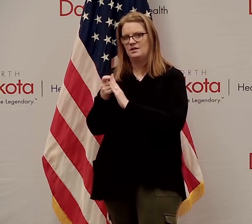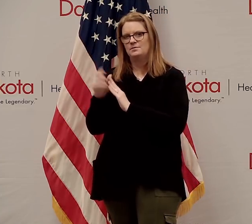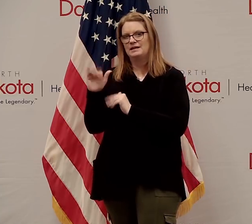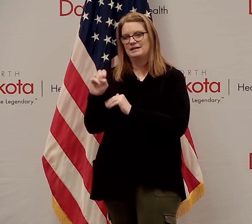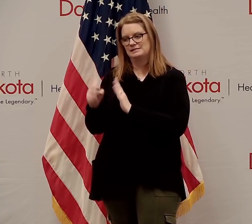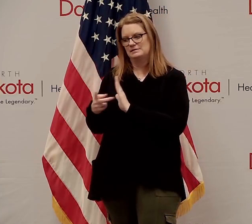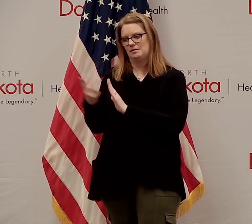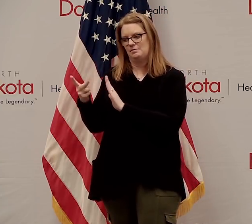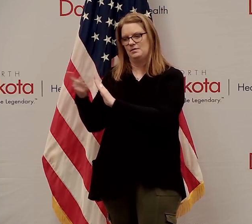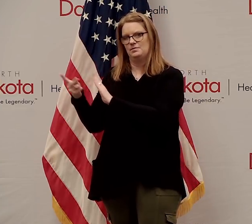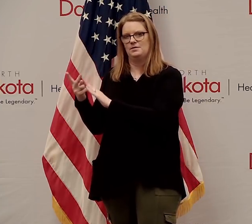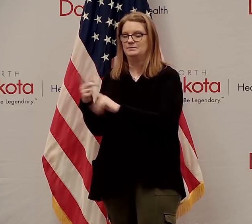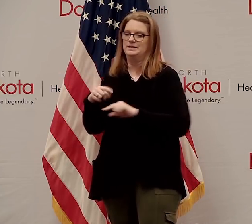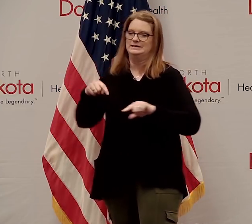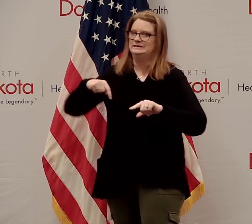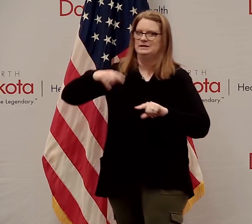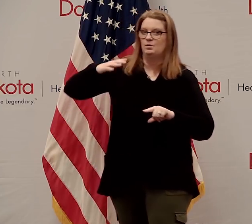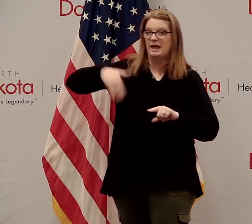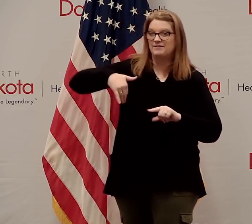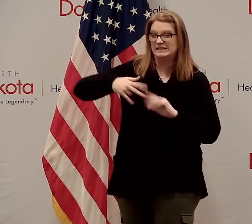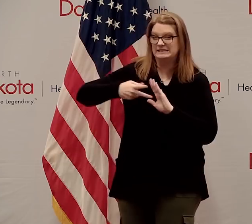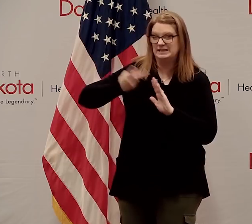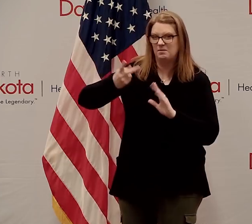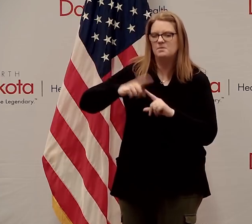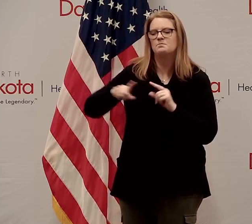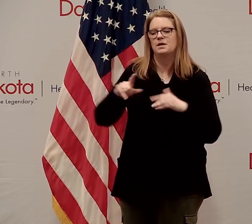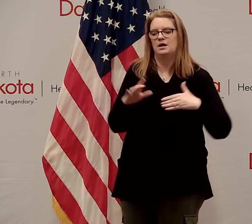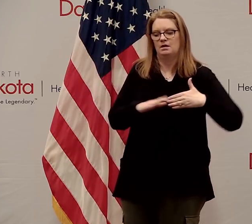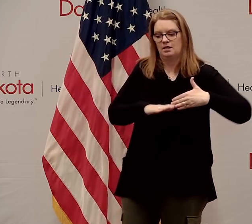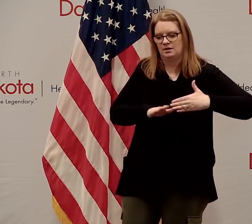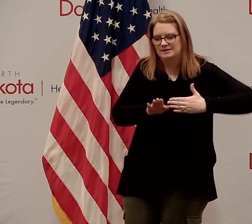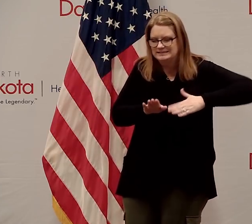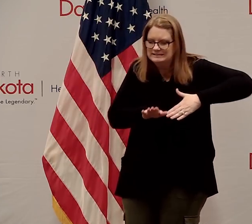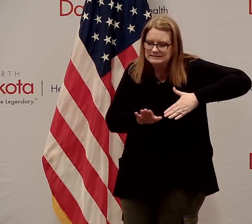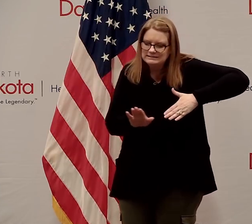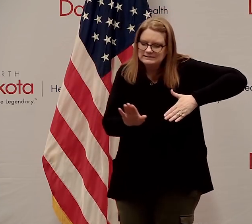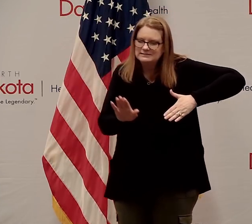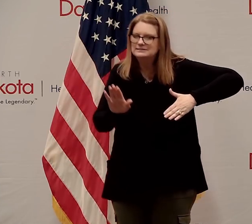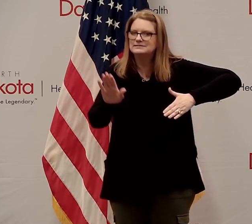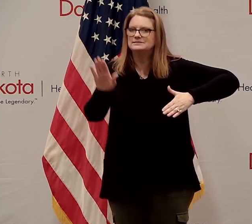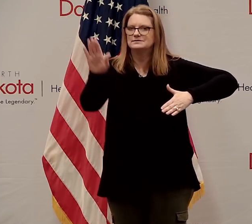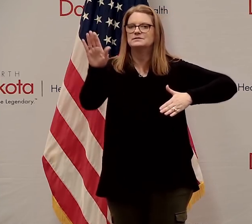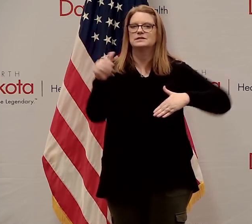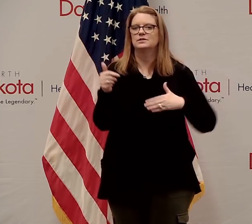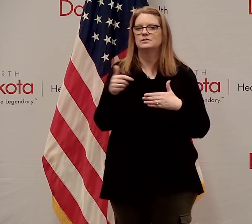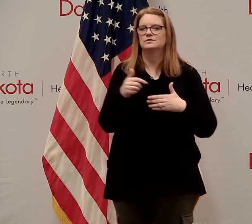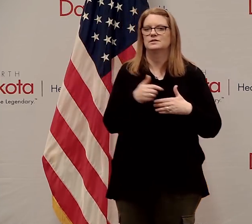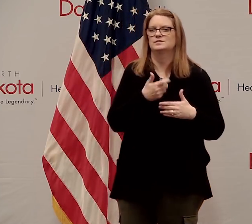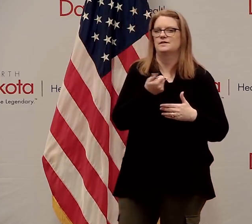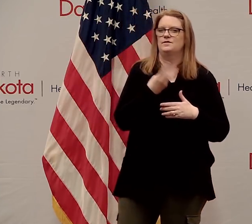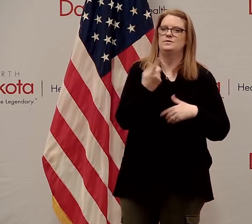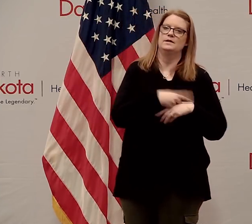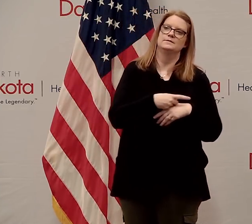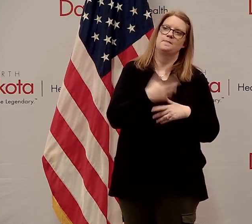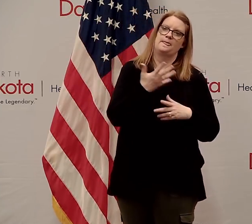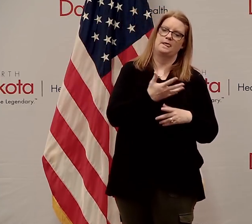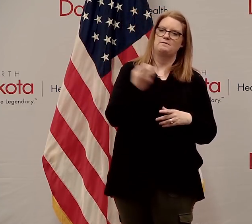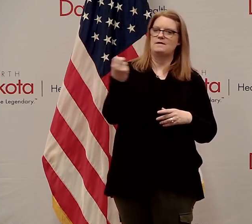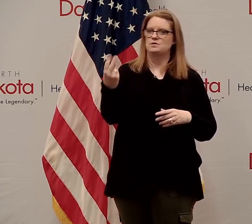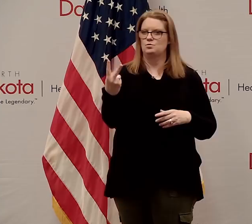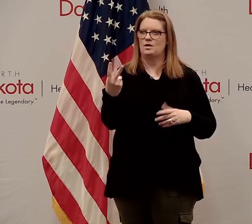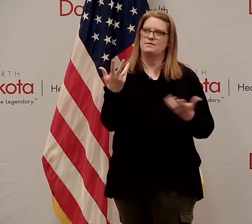doubled. This is the closest we've come to that once our numbers have come up. And we had a couple days early on when we went from 5 to 12,